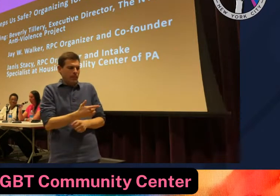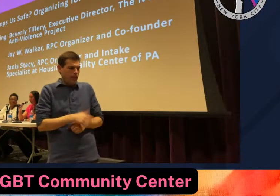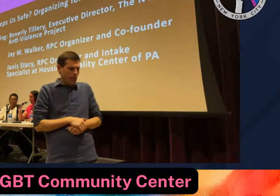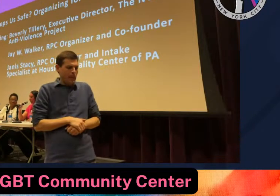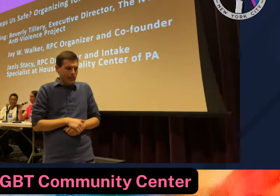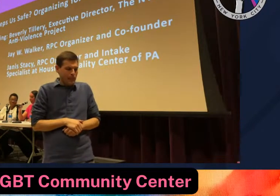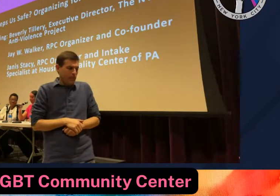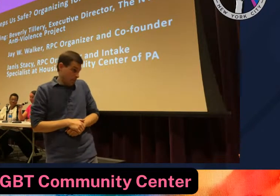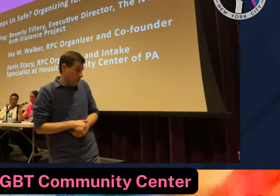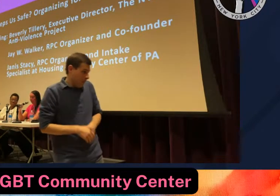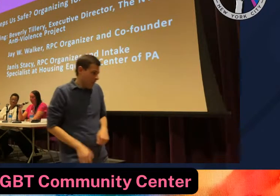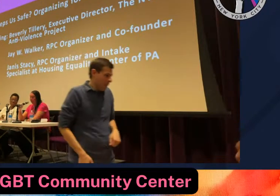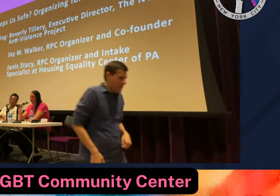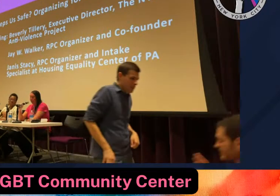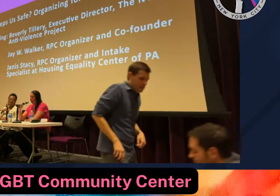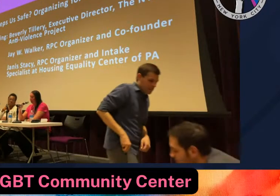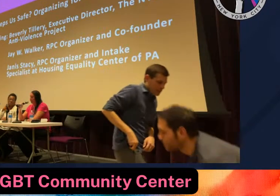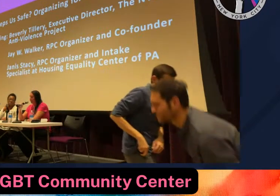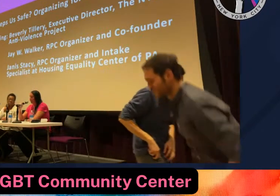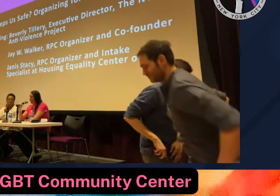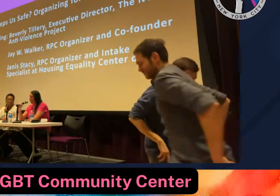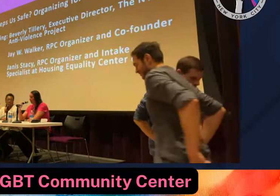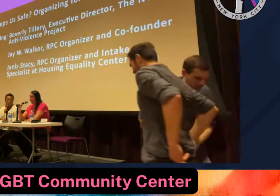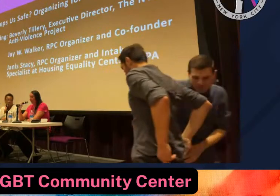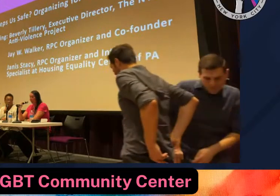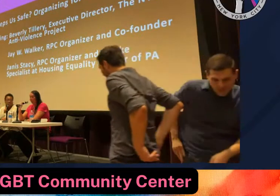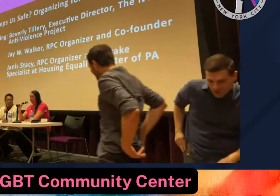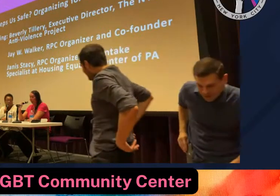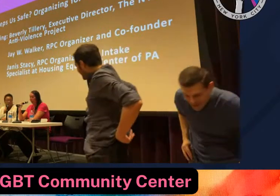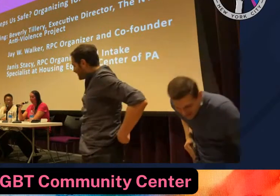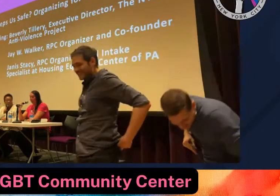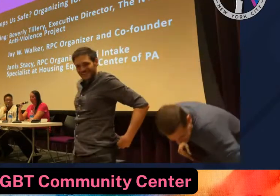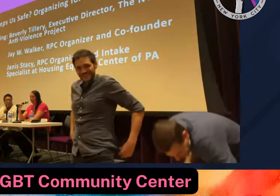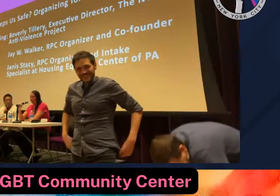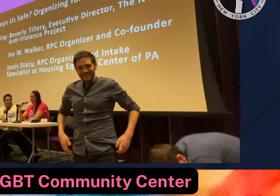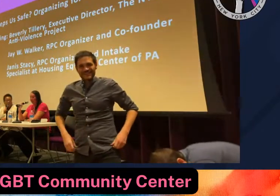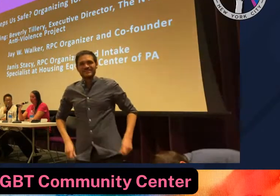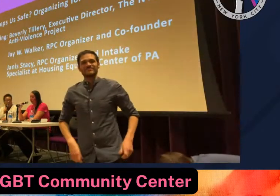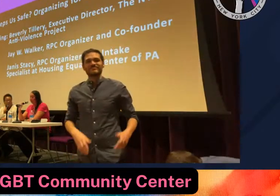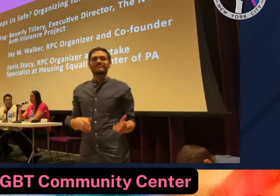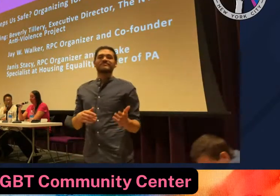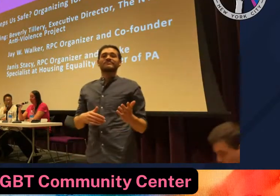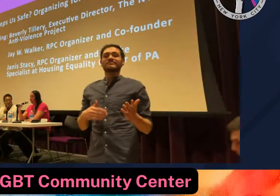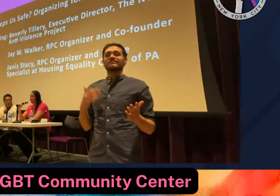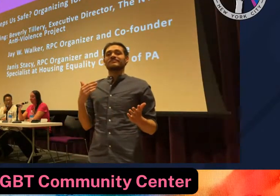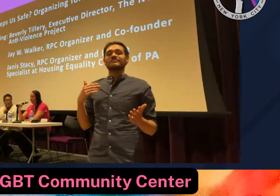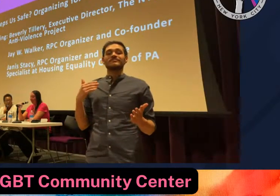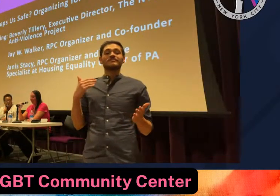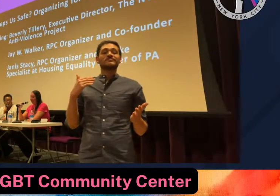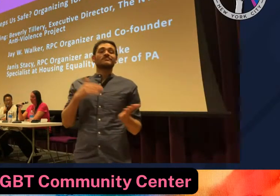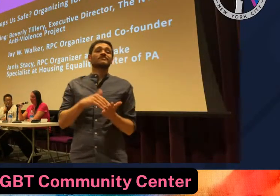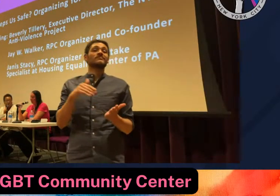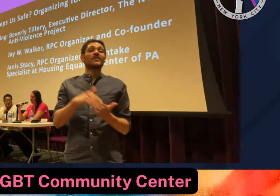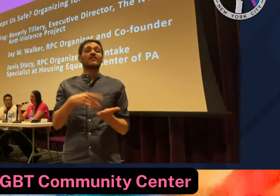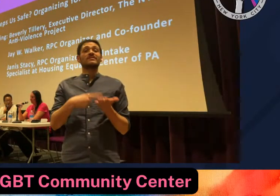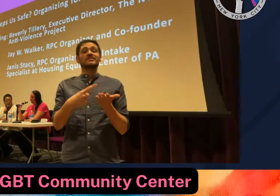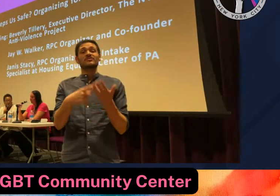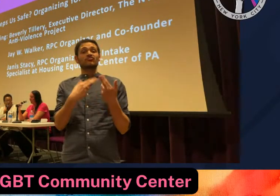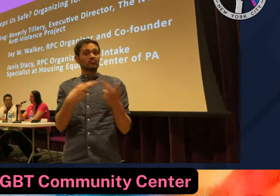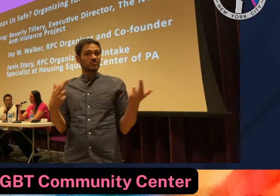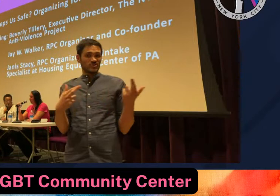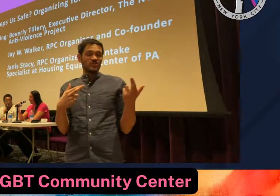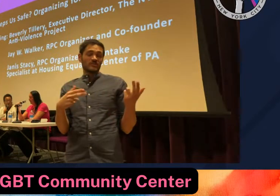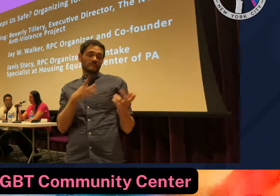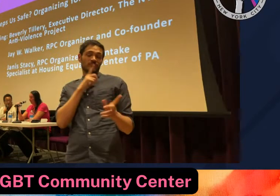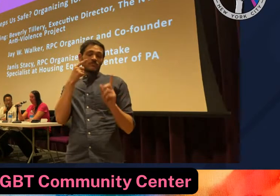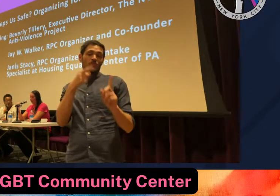important that we pull together as a community. A lot of times when we talk about resources, we need people. We